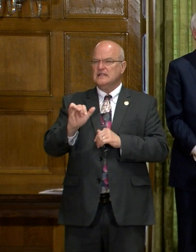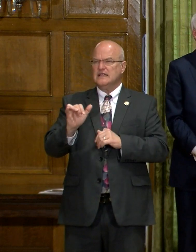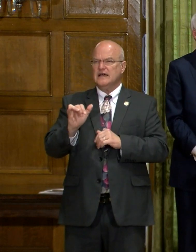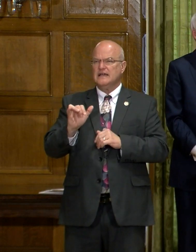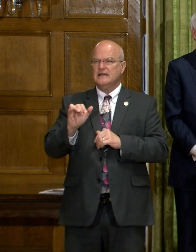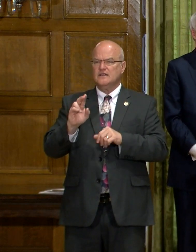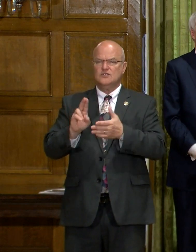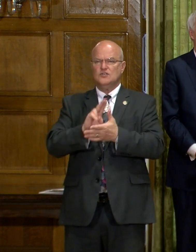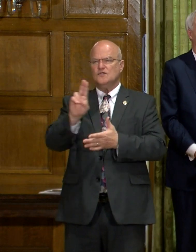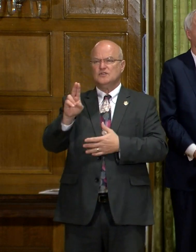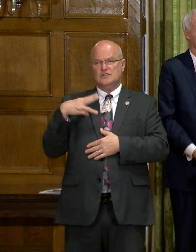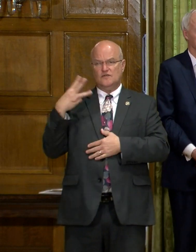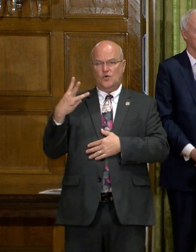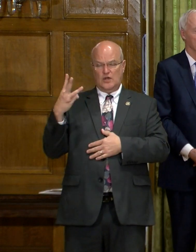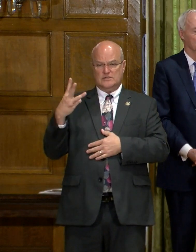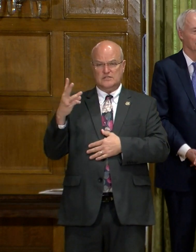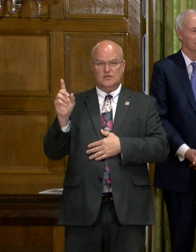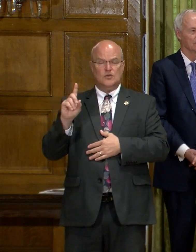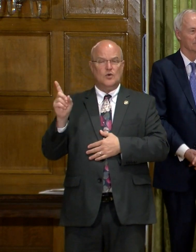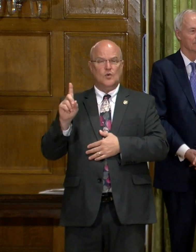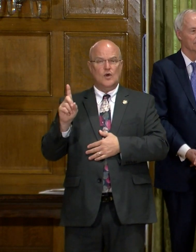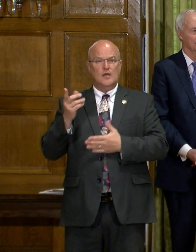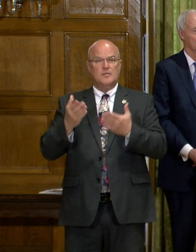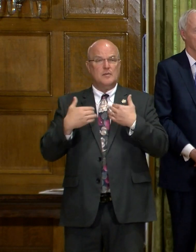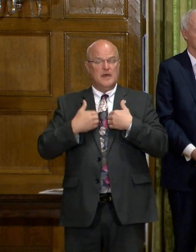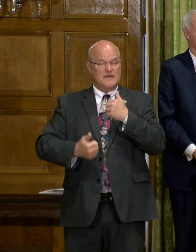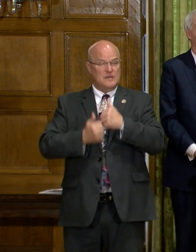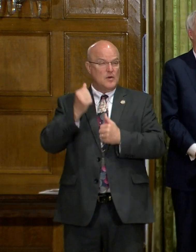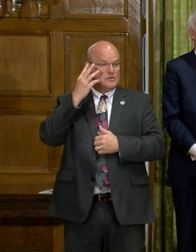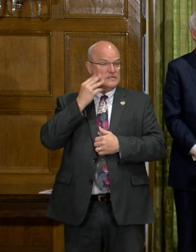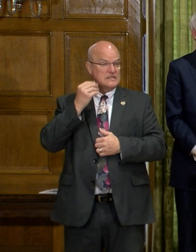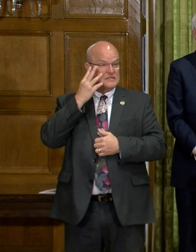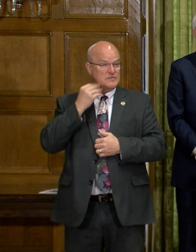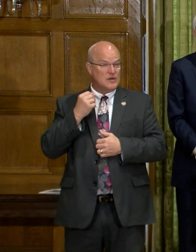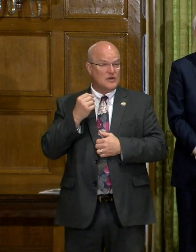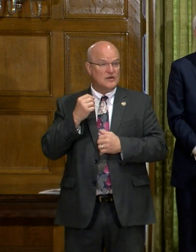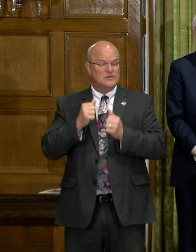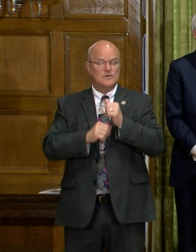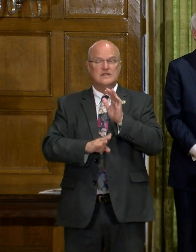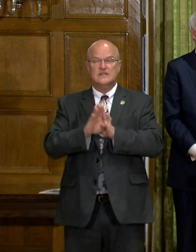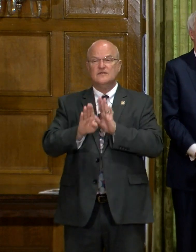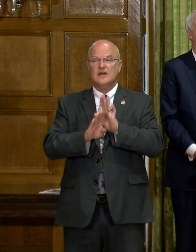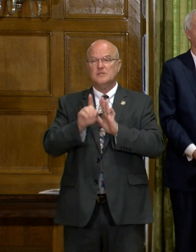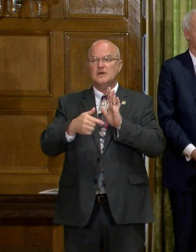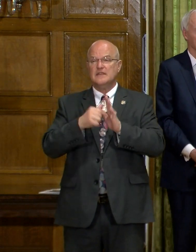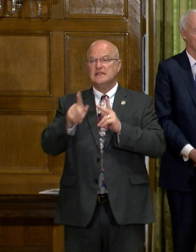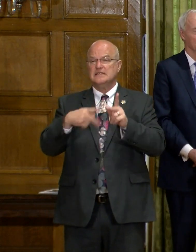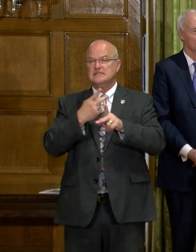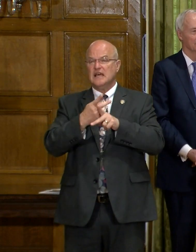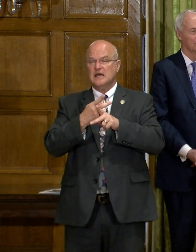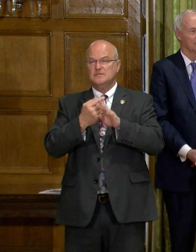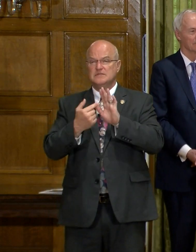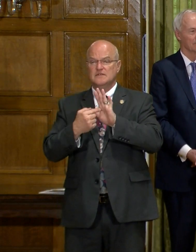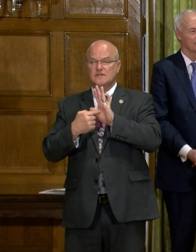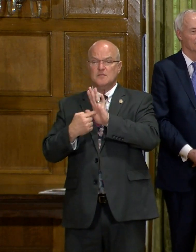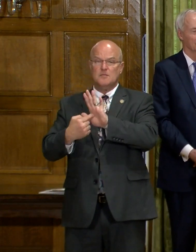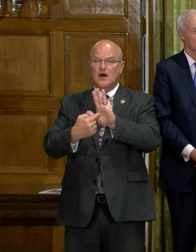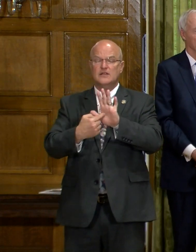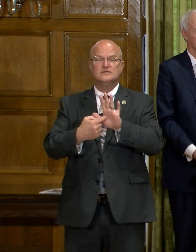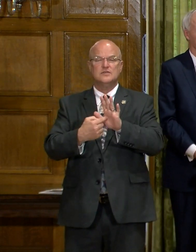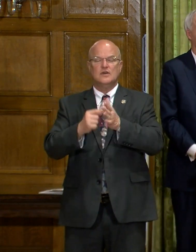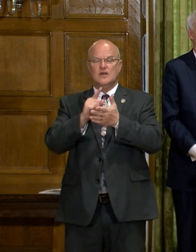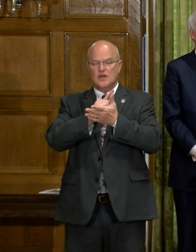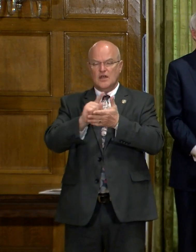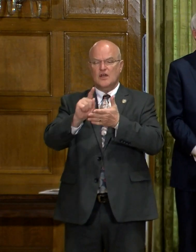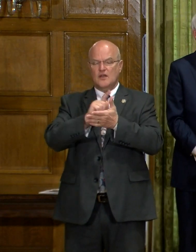at the University of Washington, where they probably have the most experience in developing these types of models, week